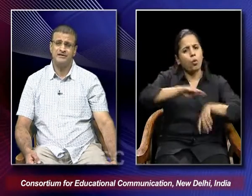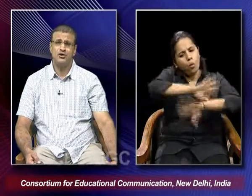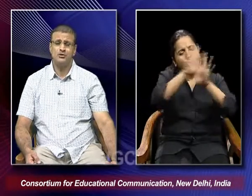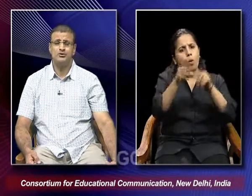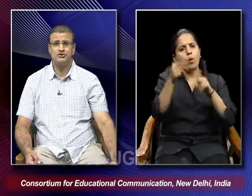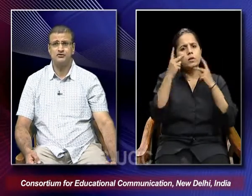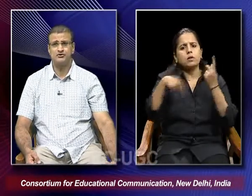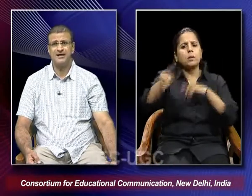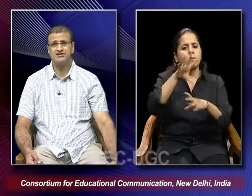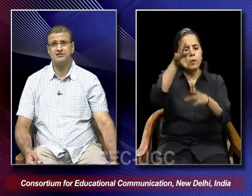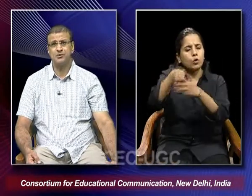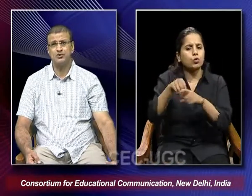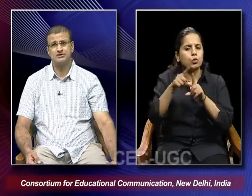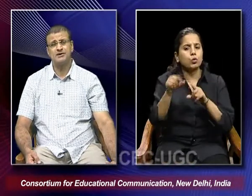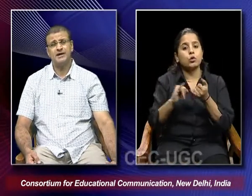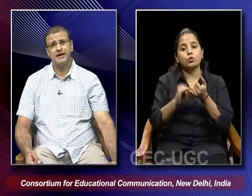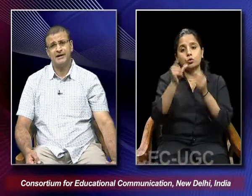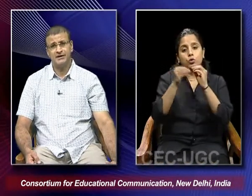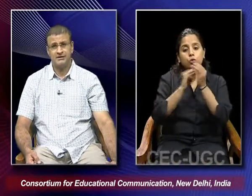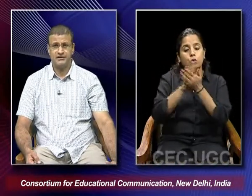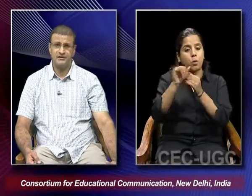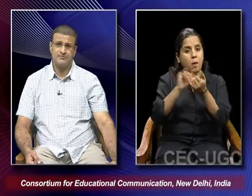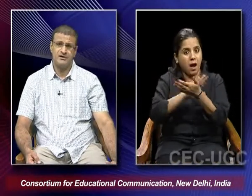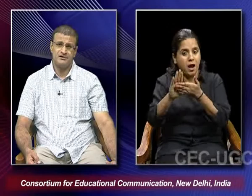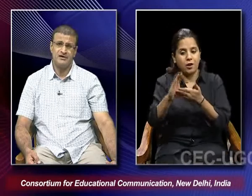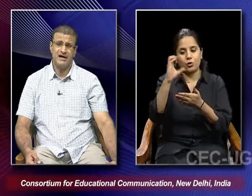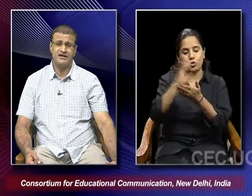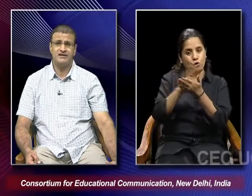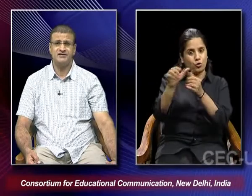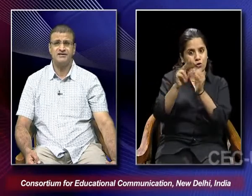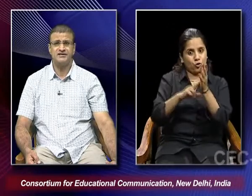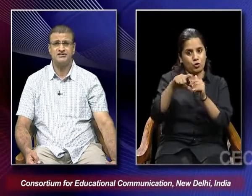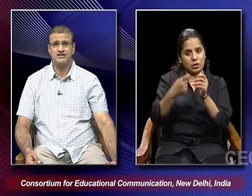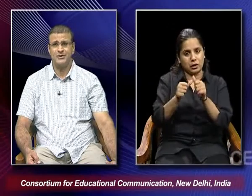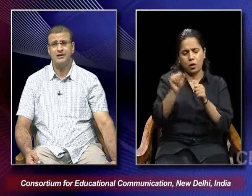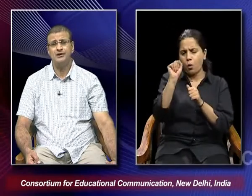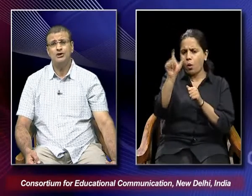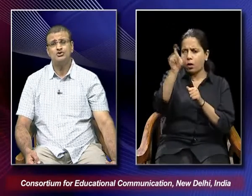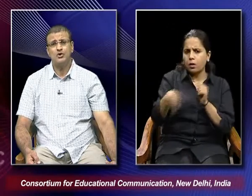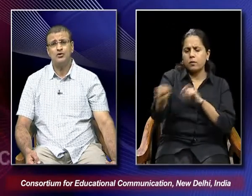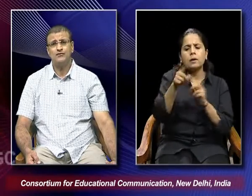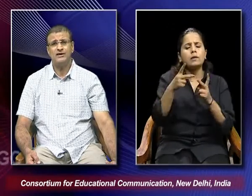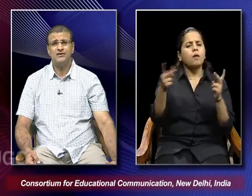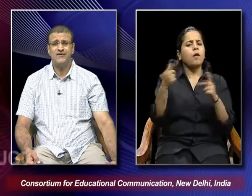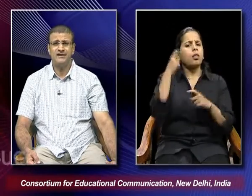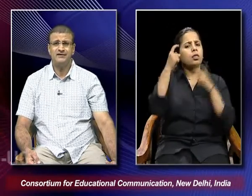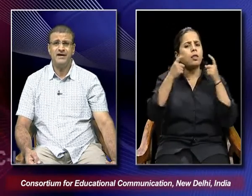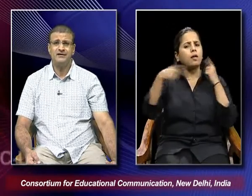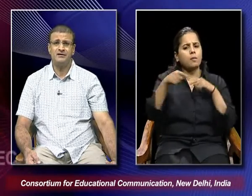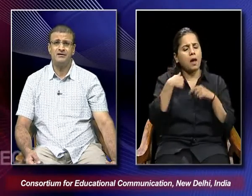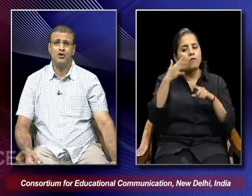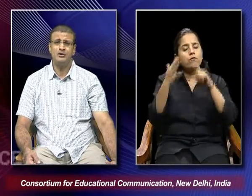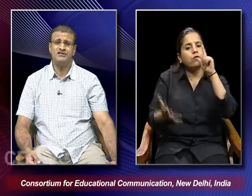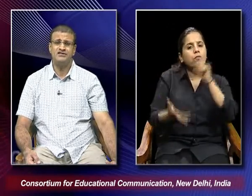and the contribution of Subhash Chandra Bose and the RAN ratings as well. So we find